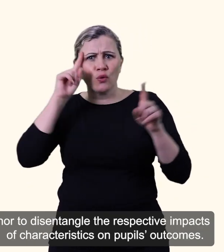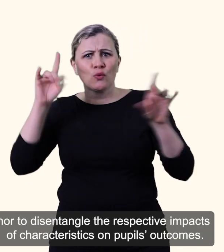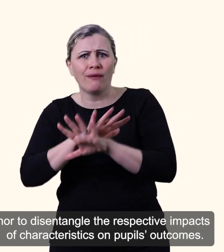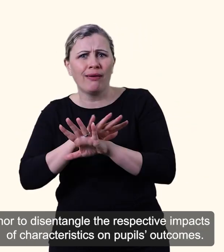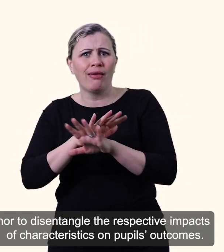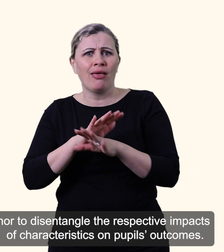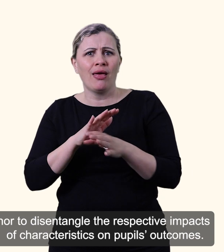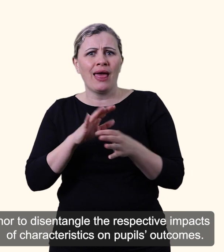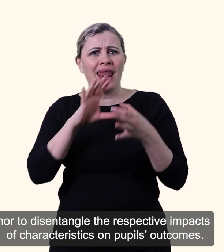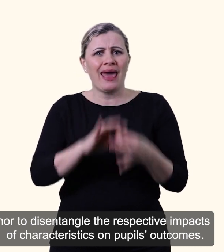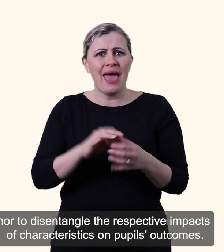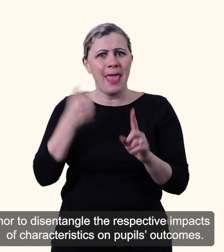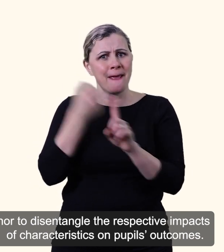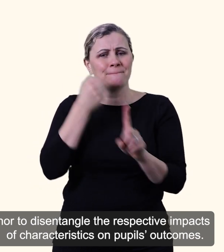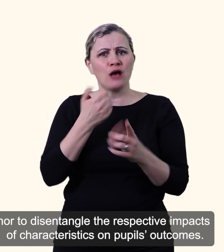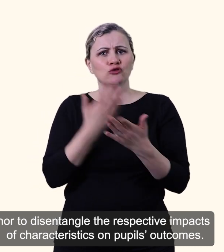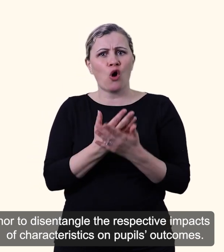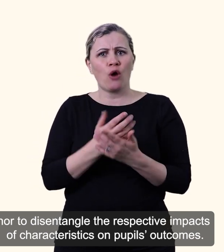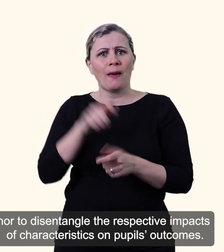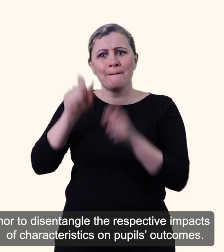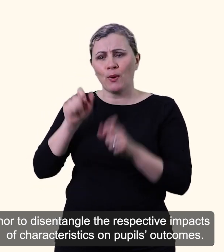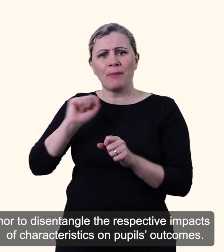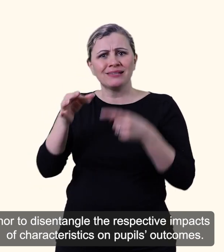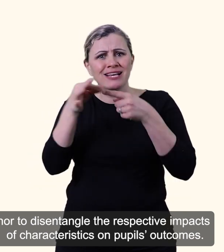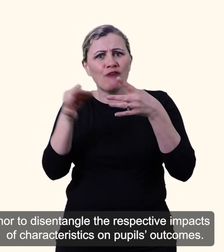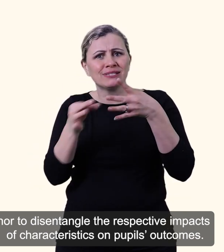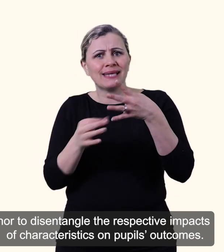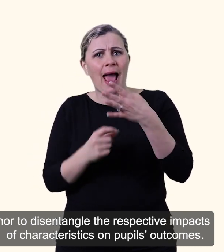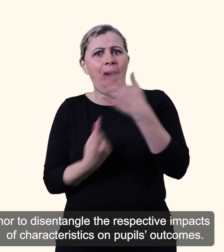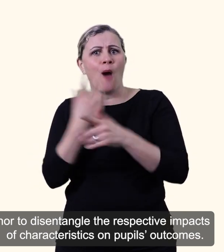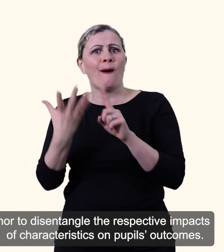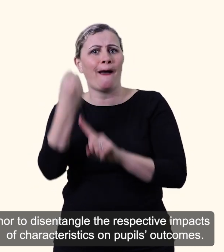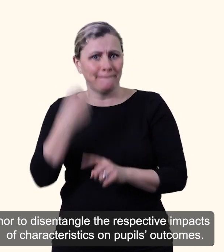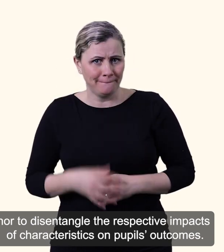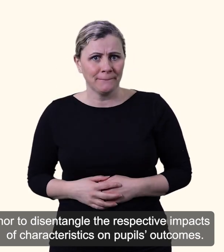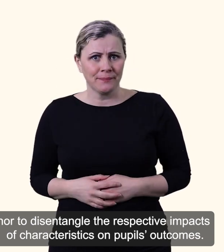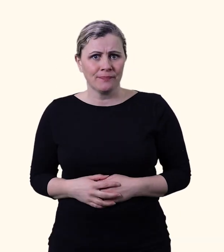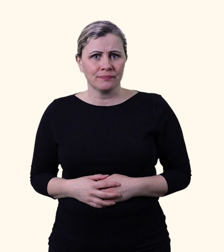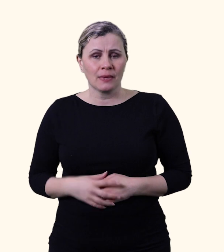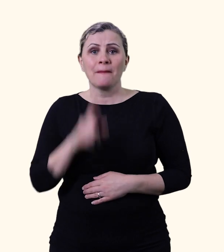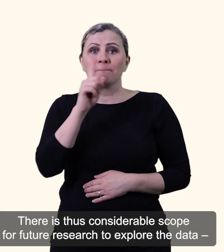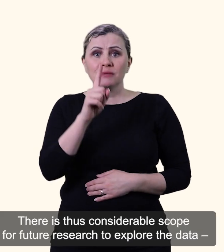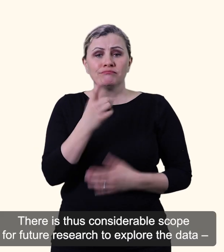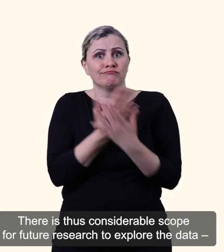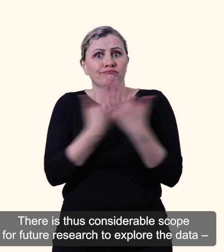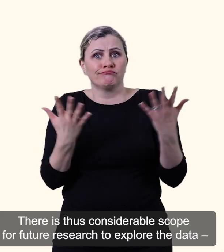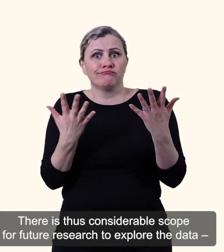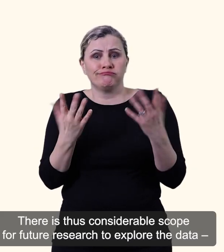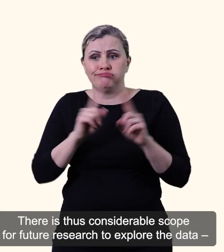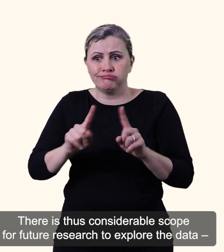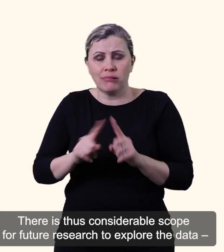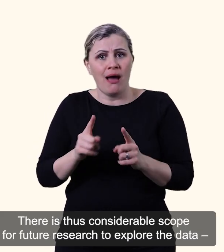nor to disentangle the respective impacts of characteristics on pupils' outcomes. There is